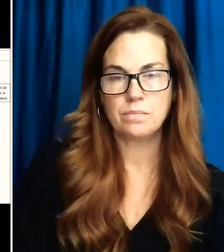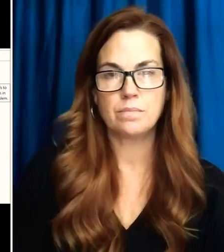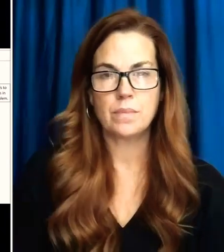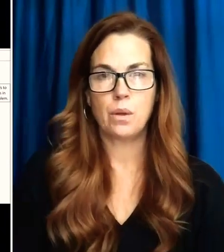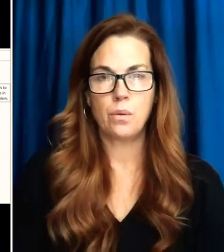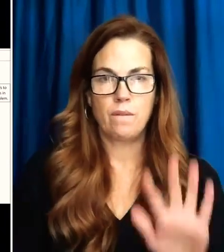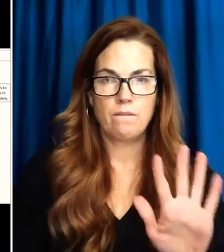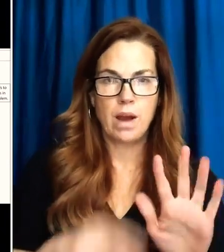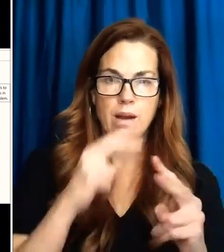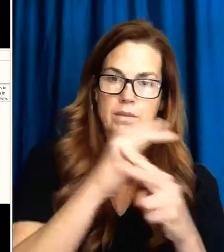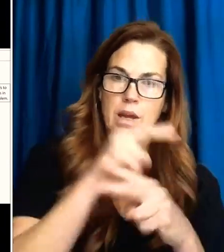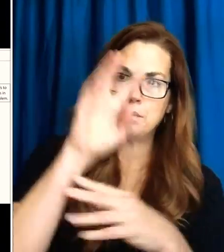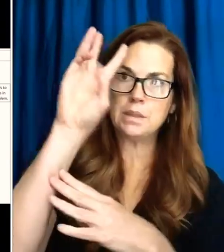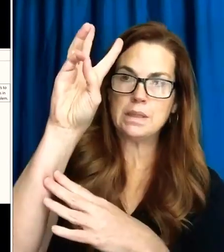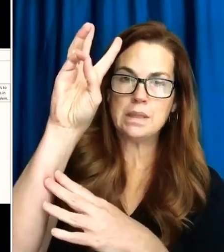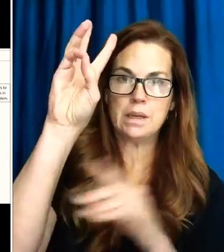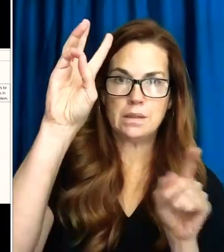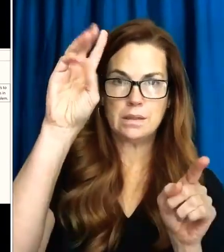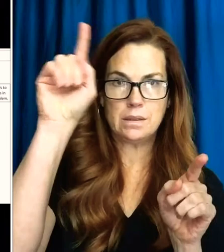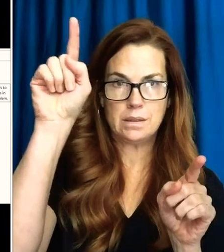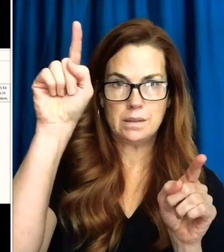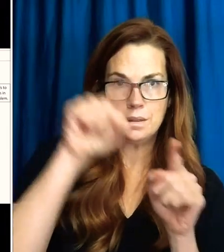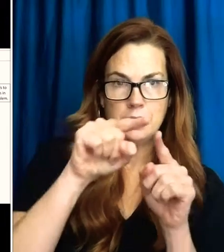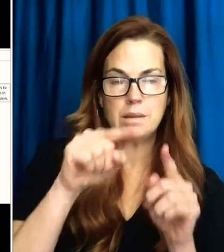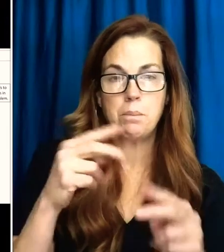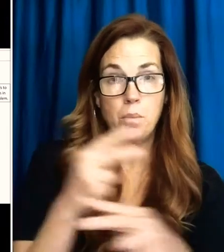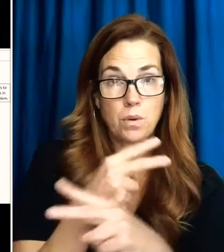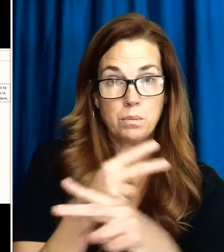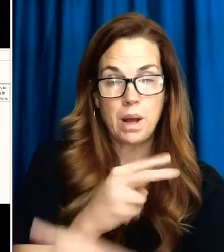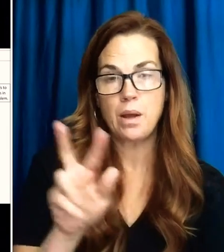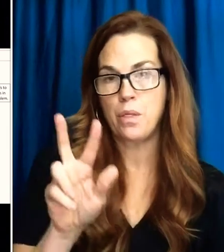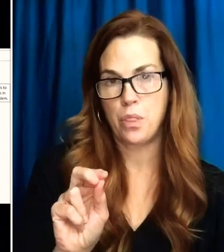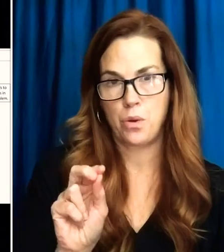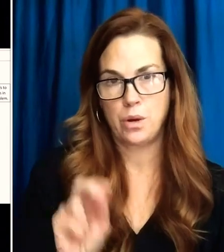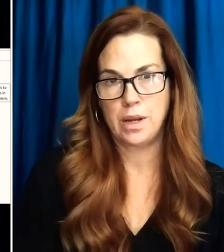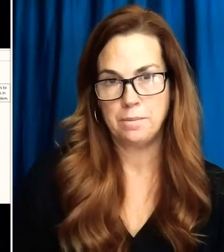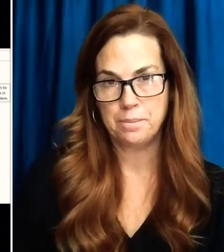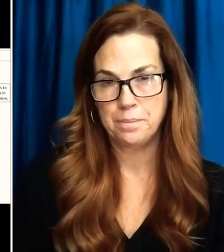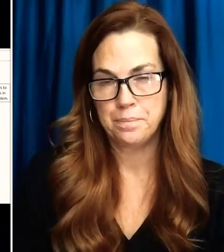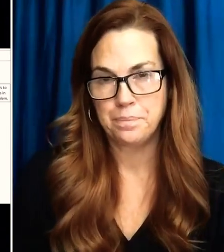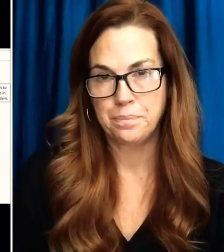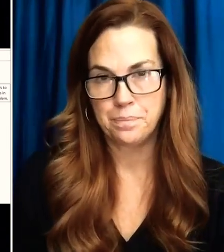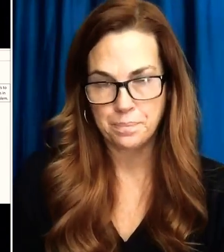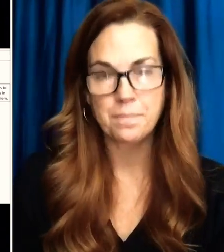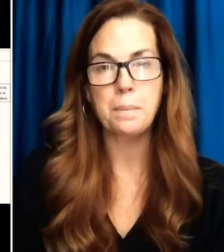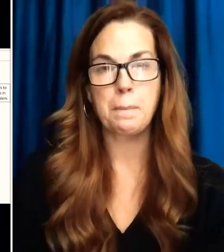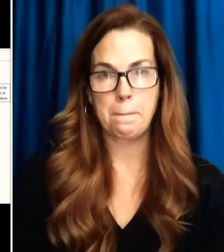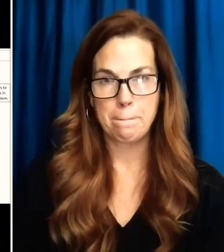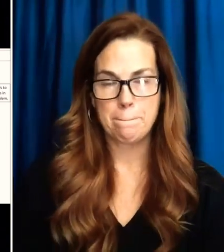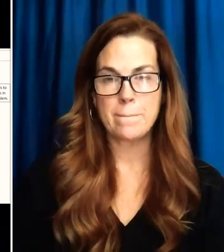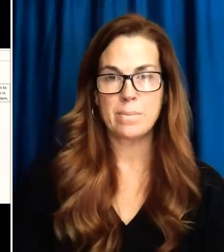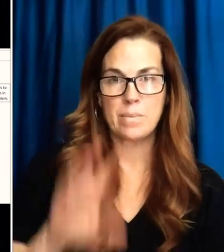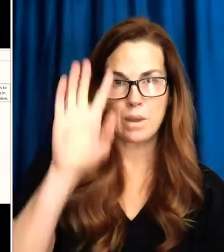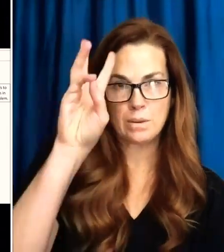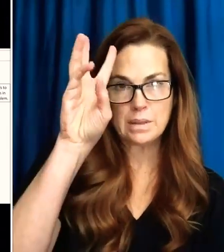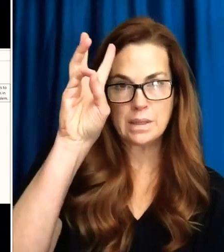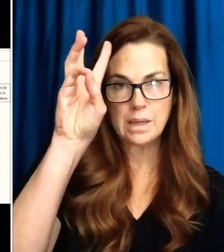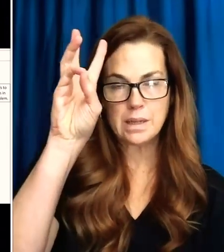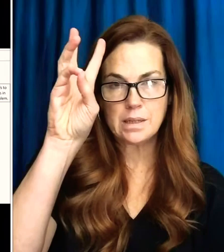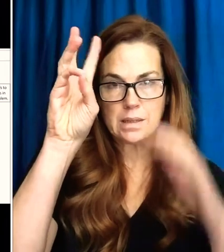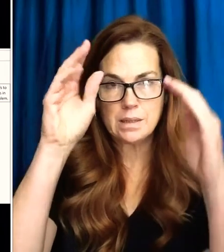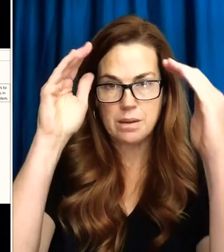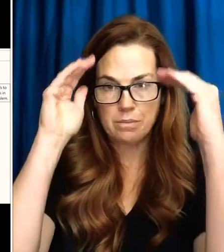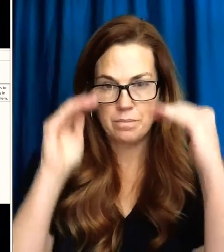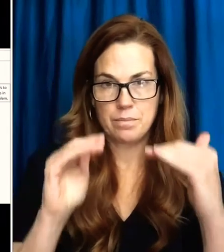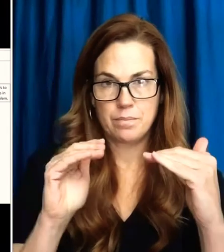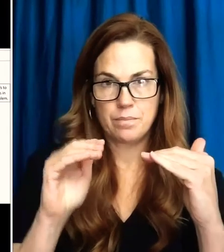30. Okay, so I'm going to plug in 6 up here, and now I'm going to do 6